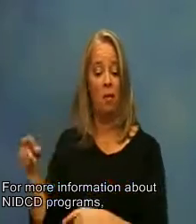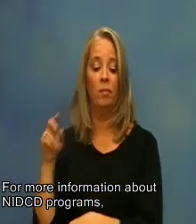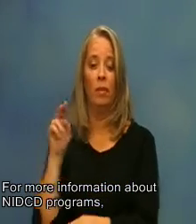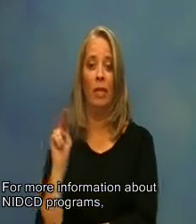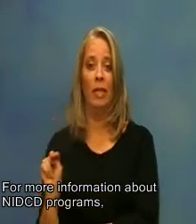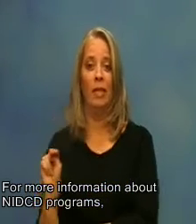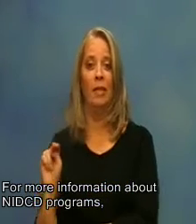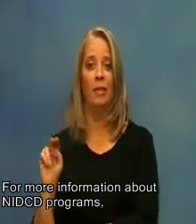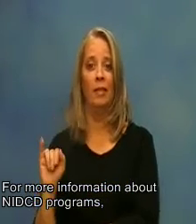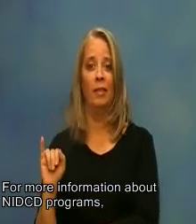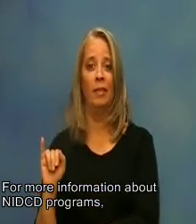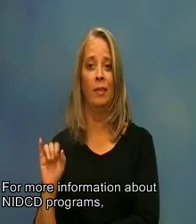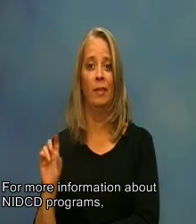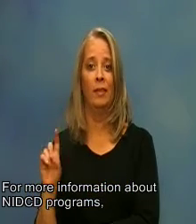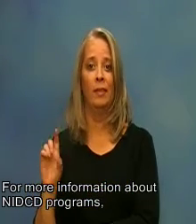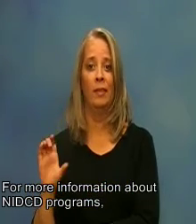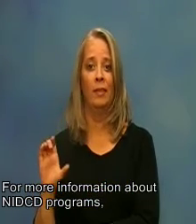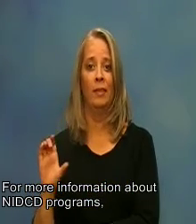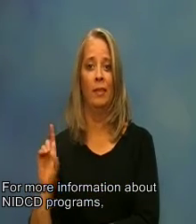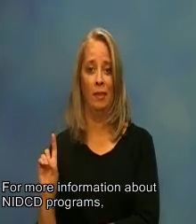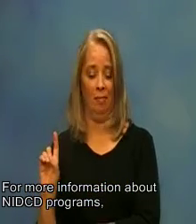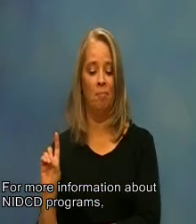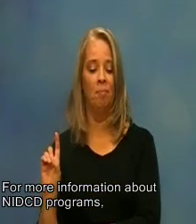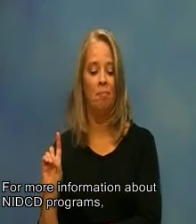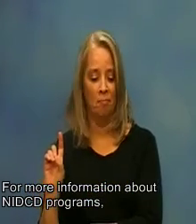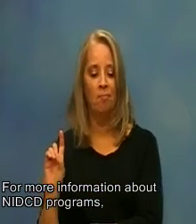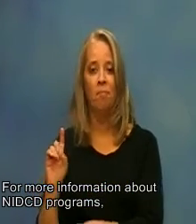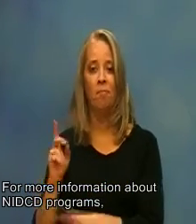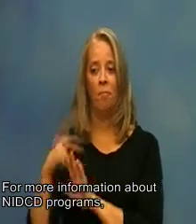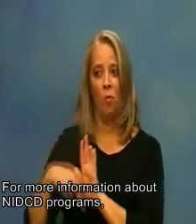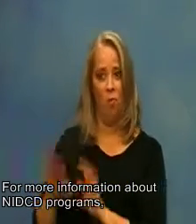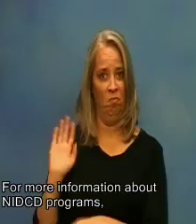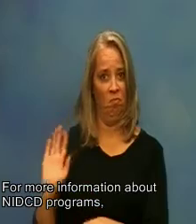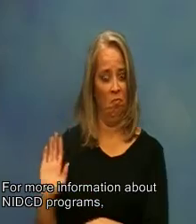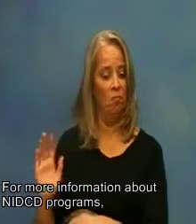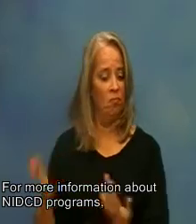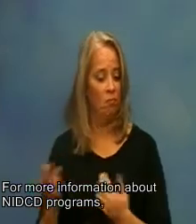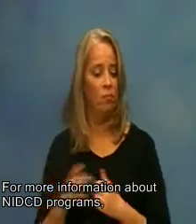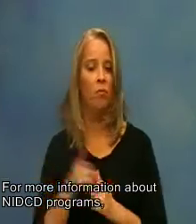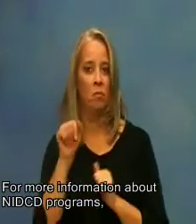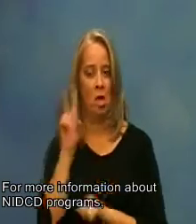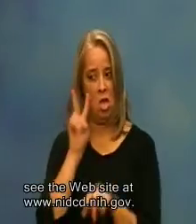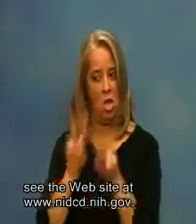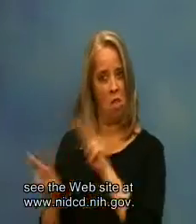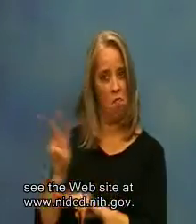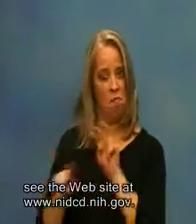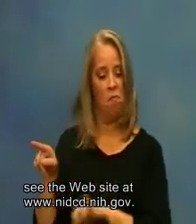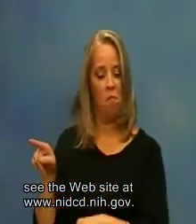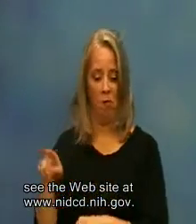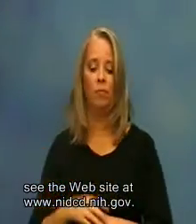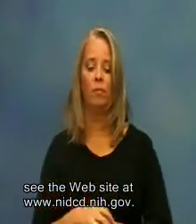see the website